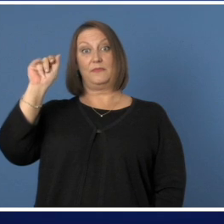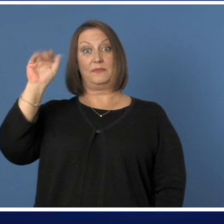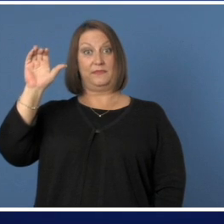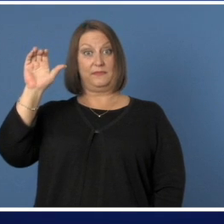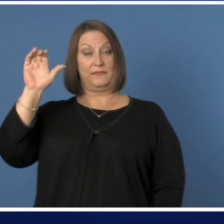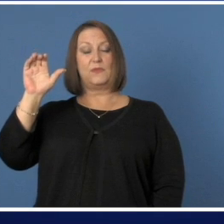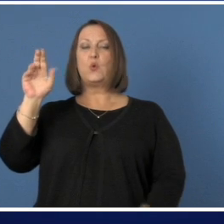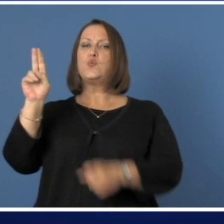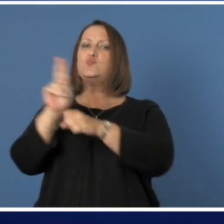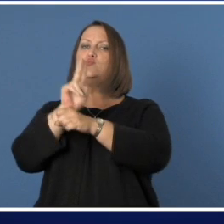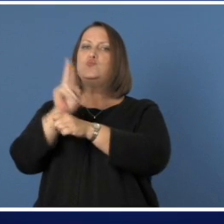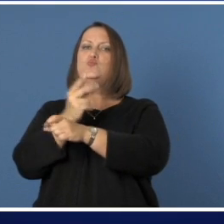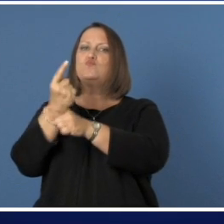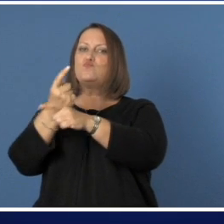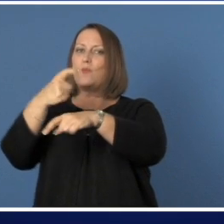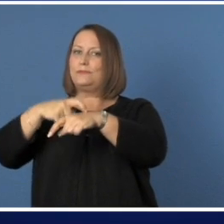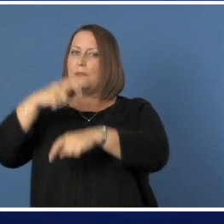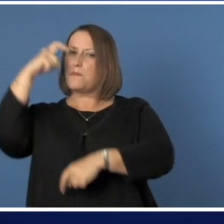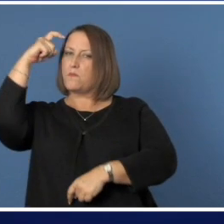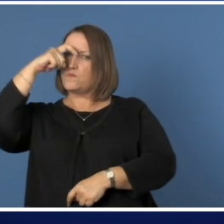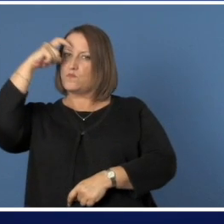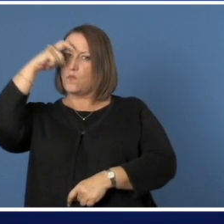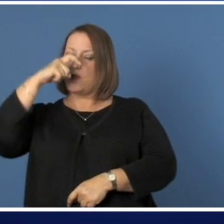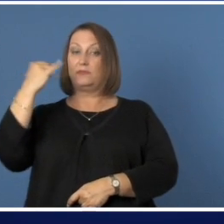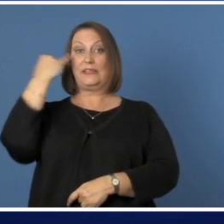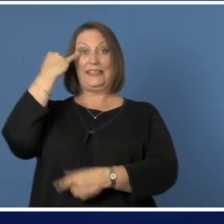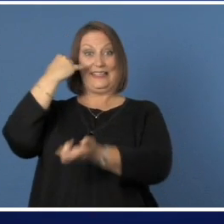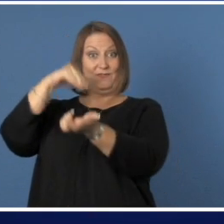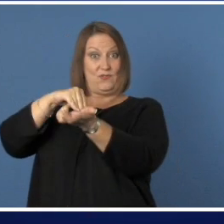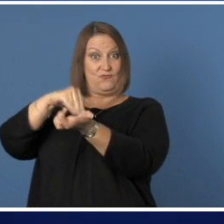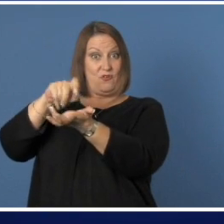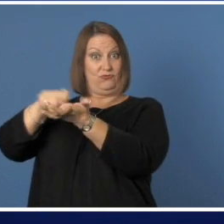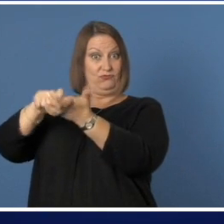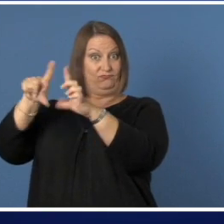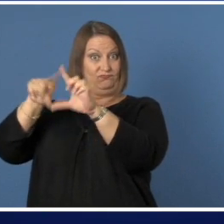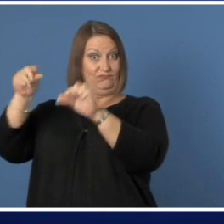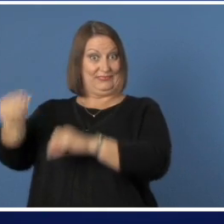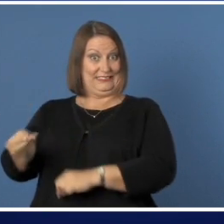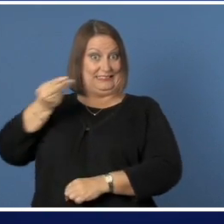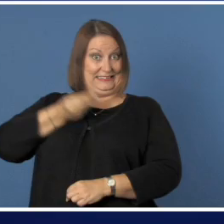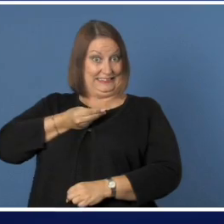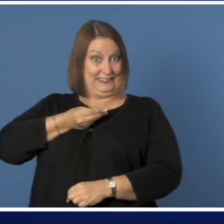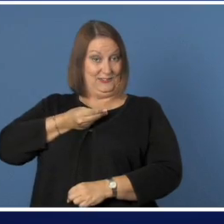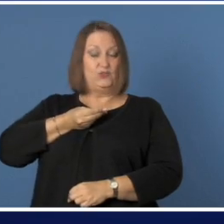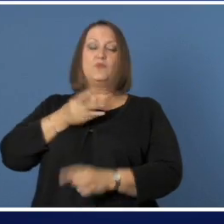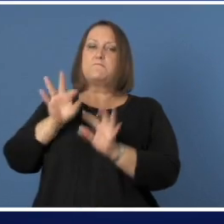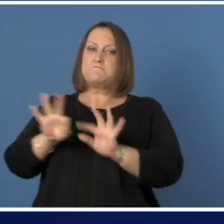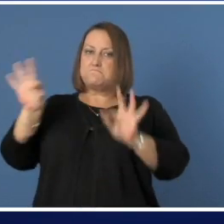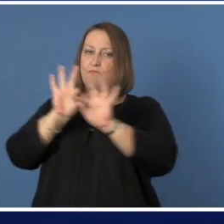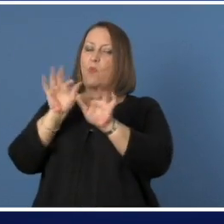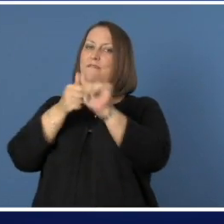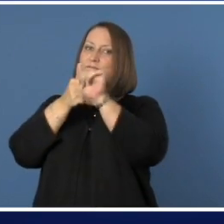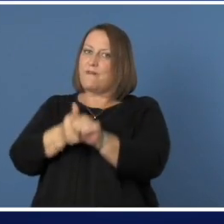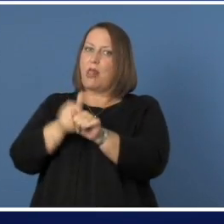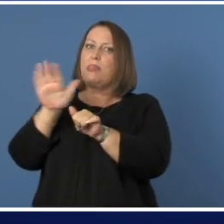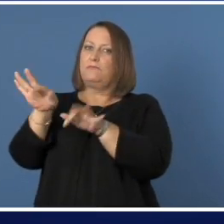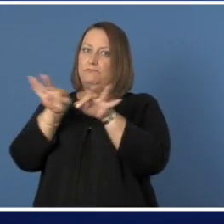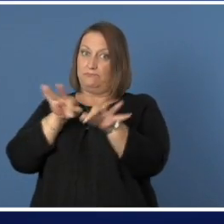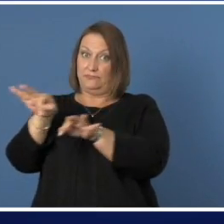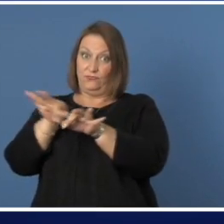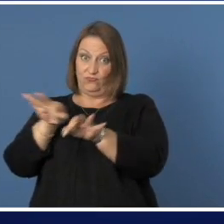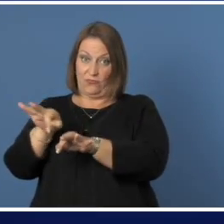Only take antibiotics when necessary And if they're prescribed, take them exactly